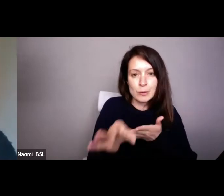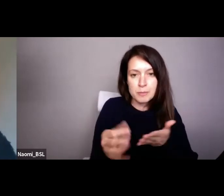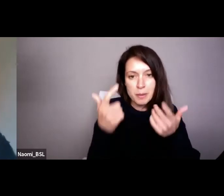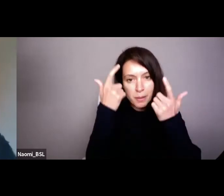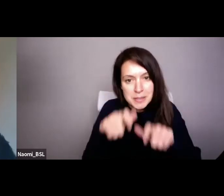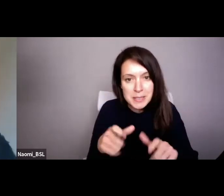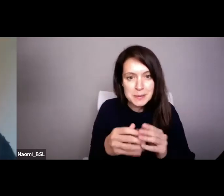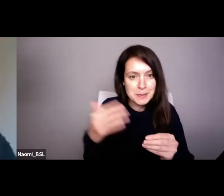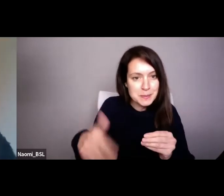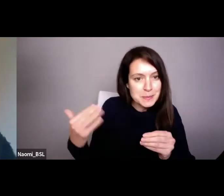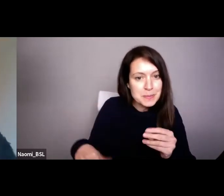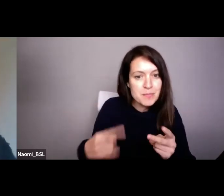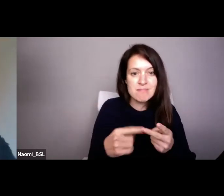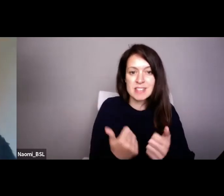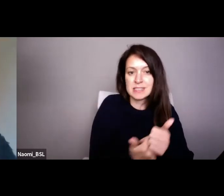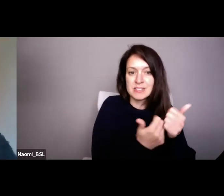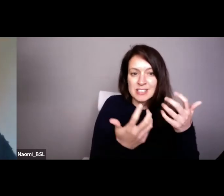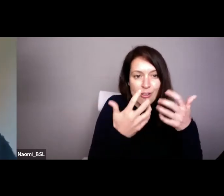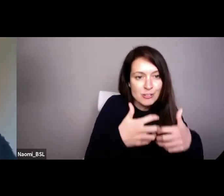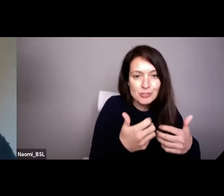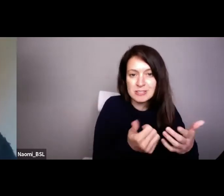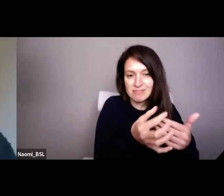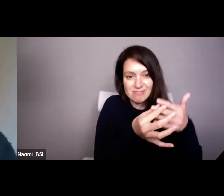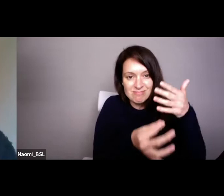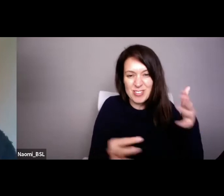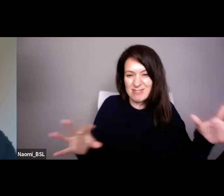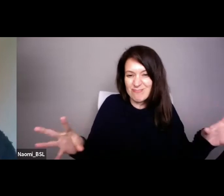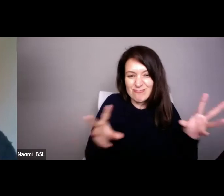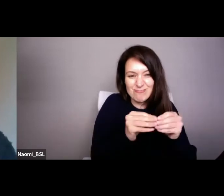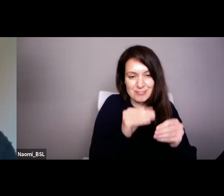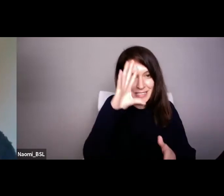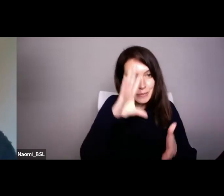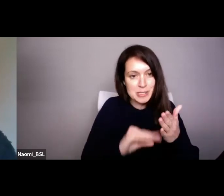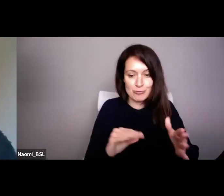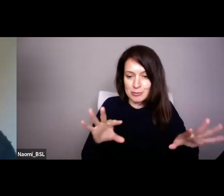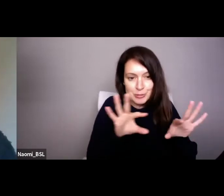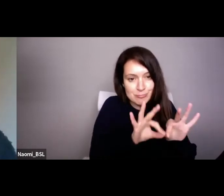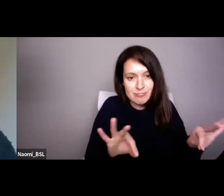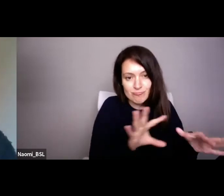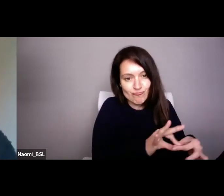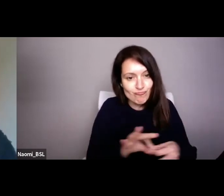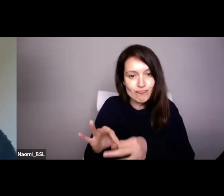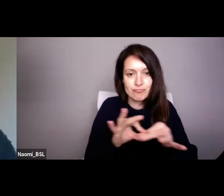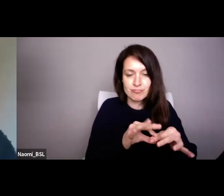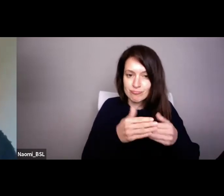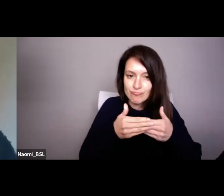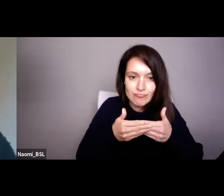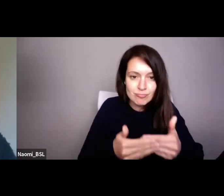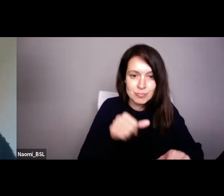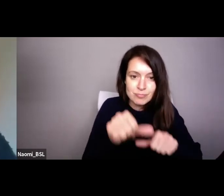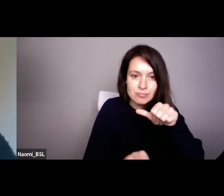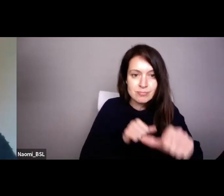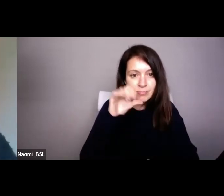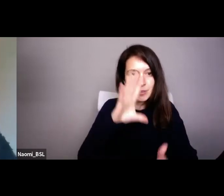impacts students' ability to engage across university experiences. And the real recommendations around that were for universities